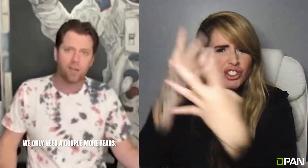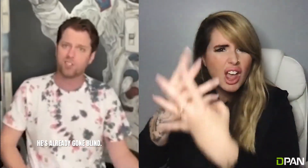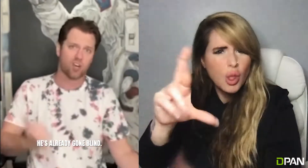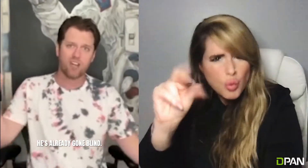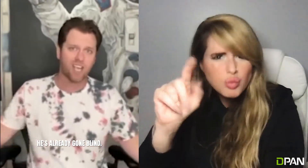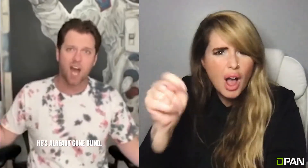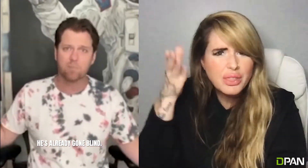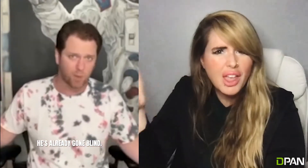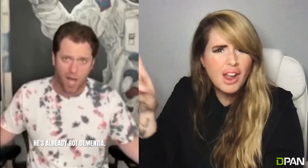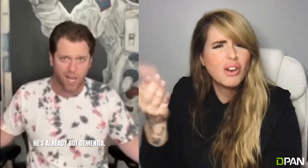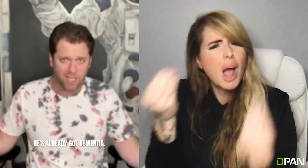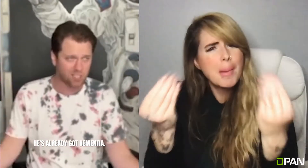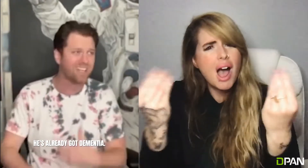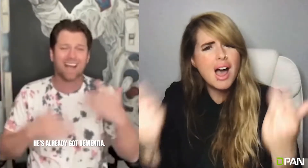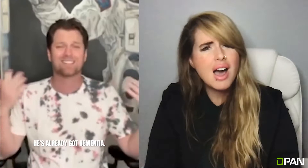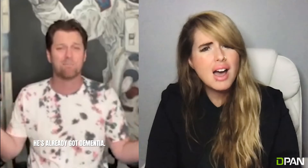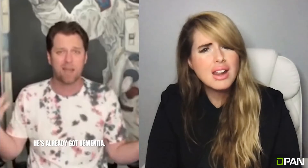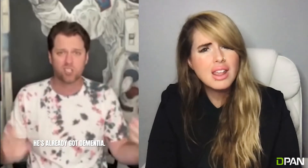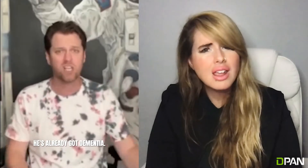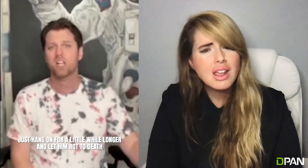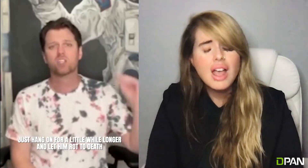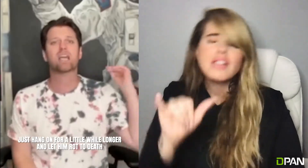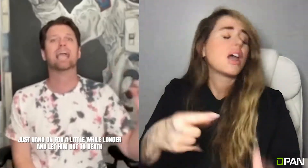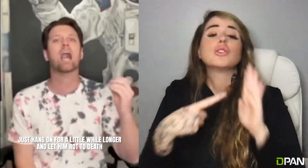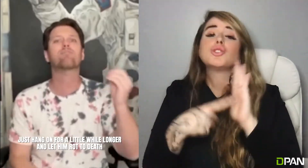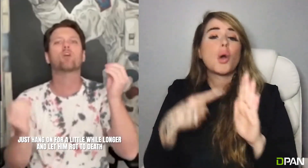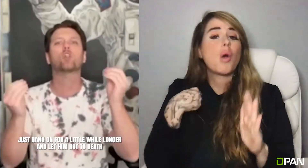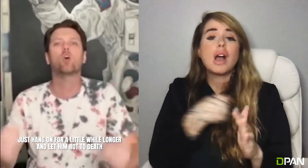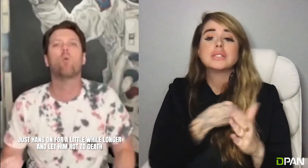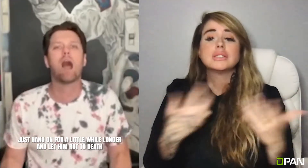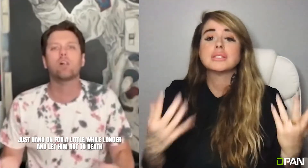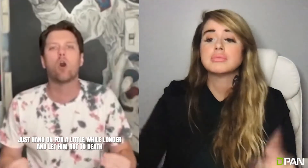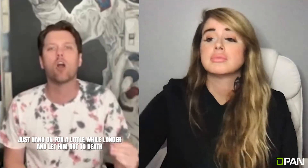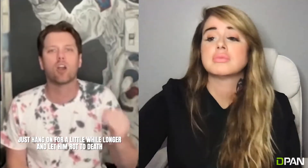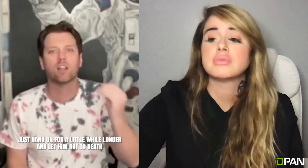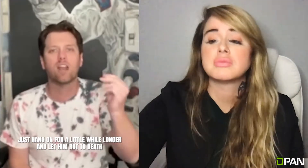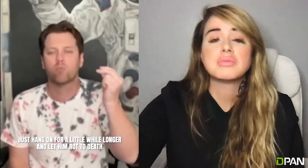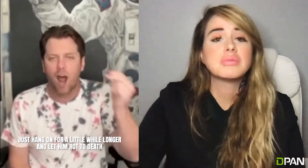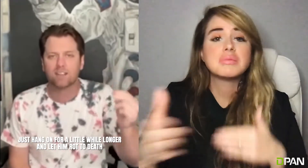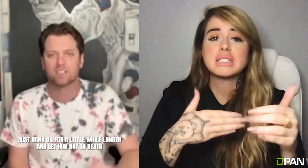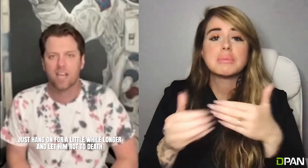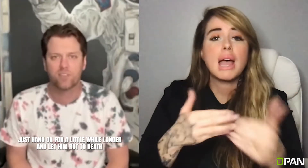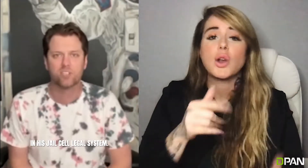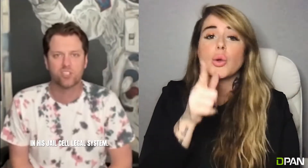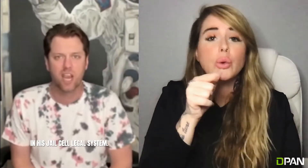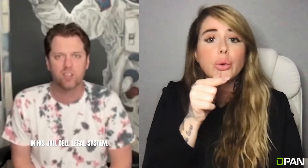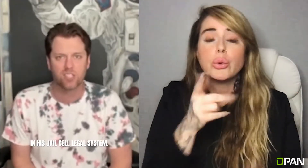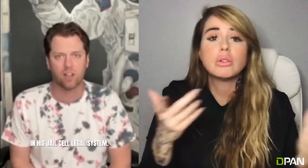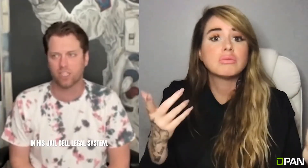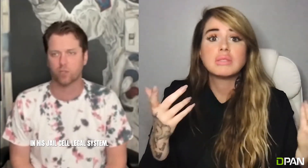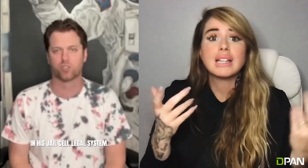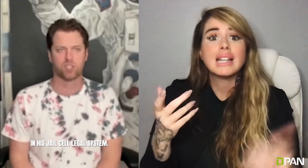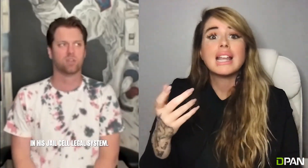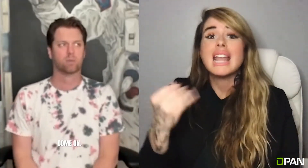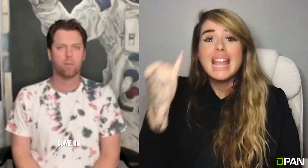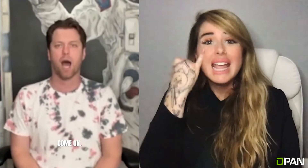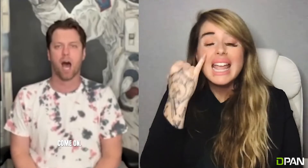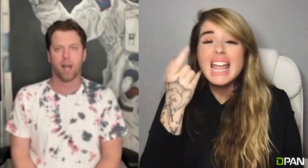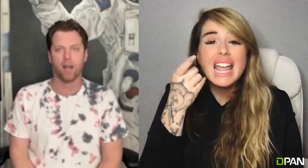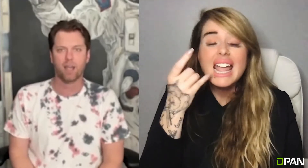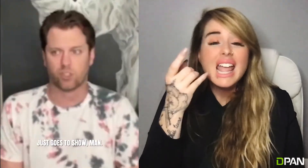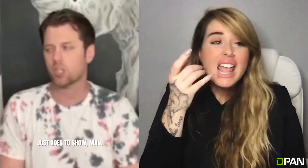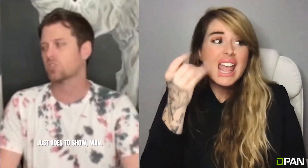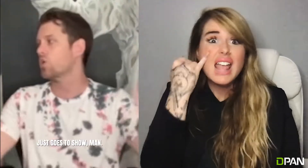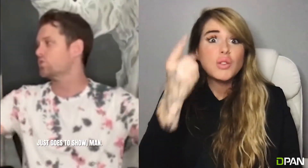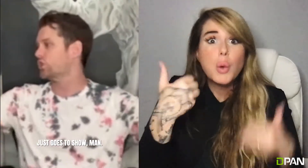more years. He's already gone blind. He's already got dementia. Just hang on for a little while longer and let him rot to death in his jail cell, legal system. Come